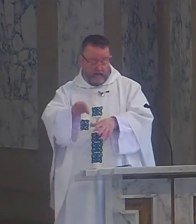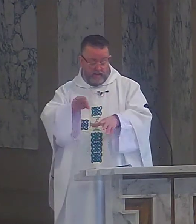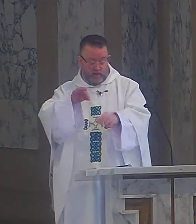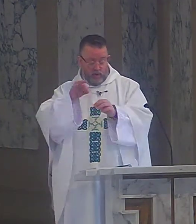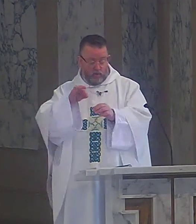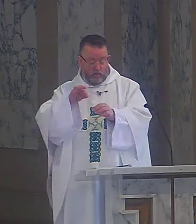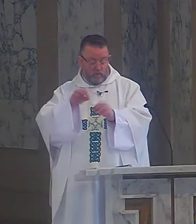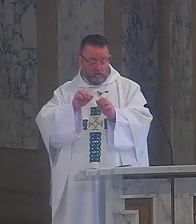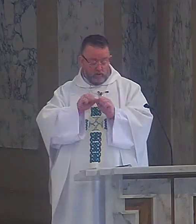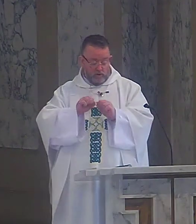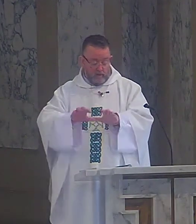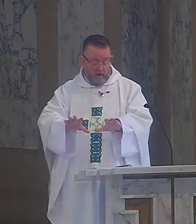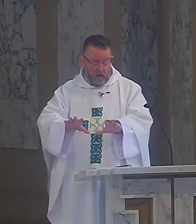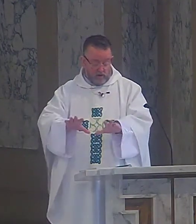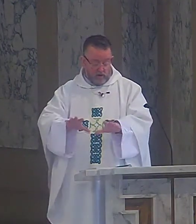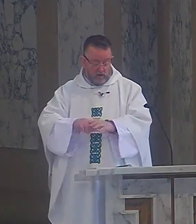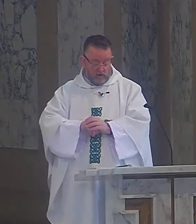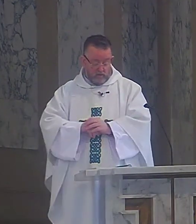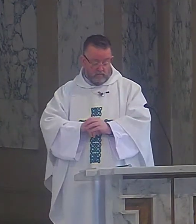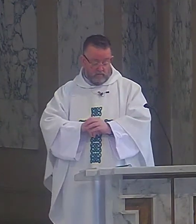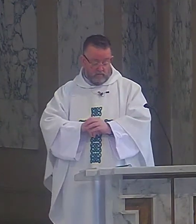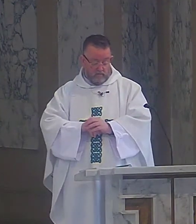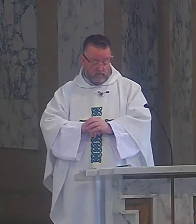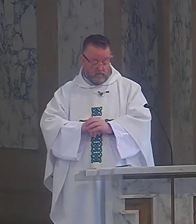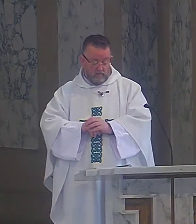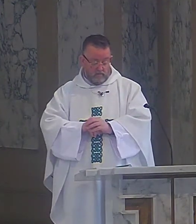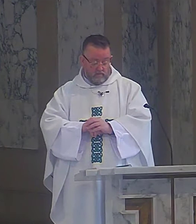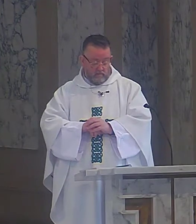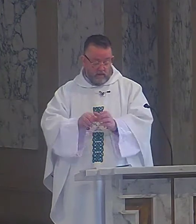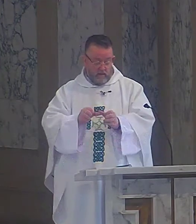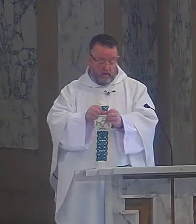He chose to be lost.